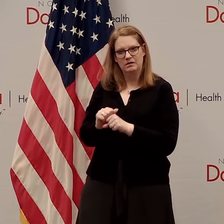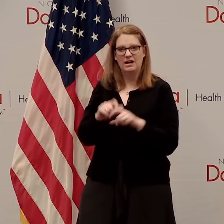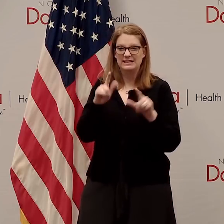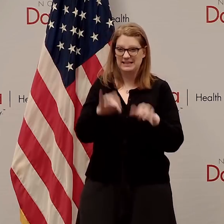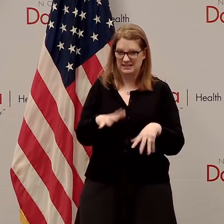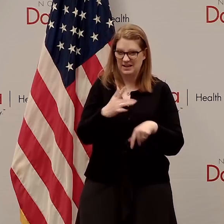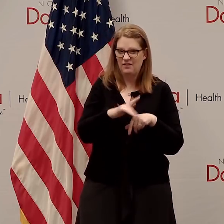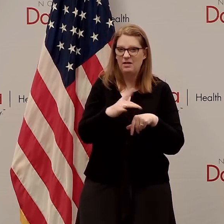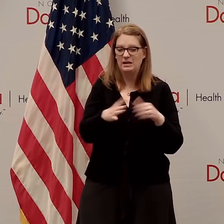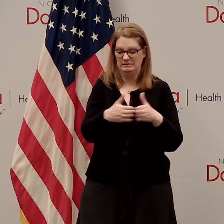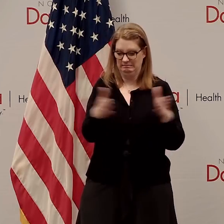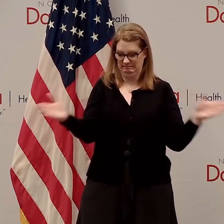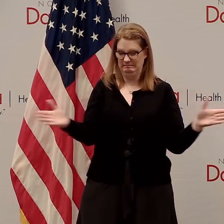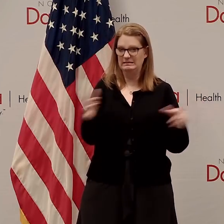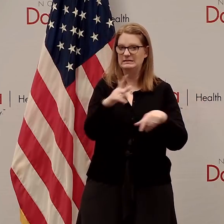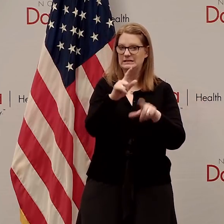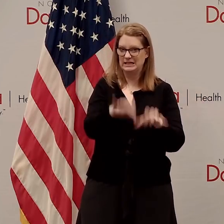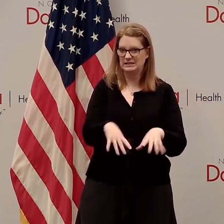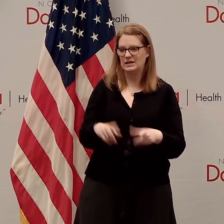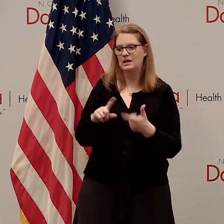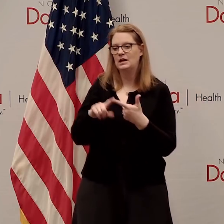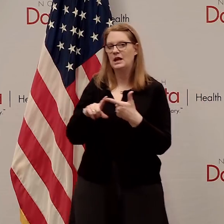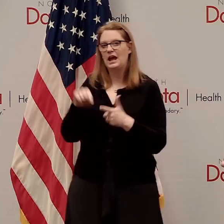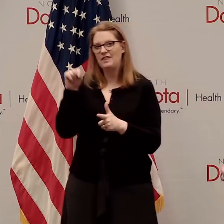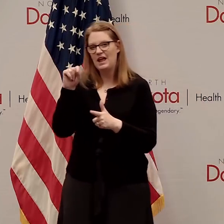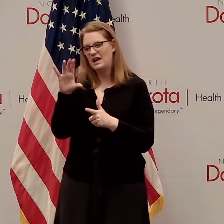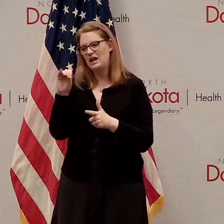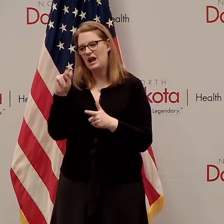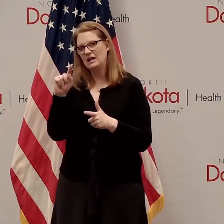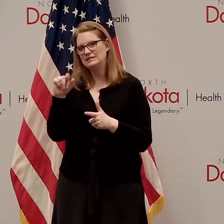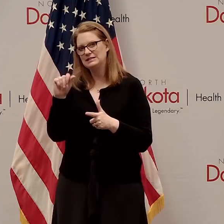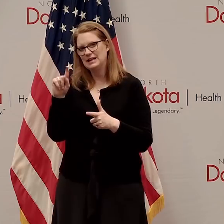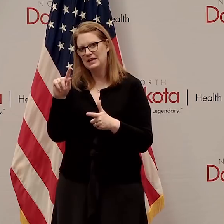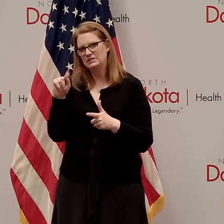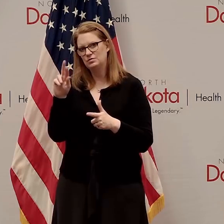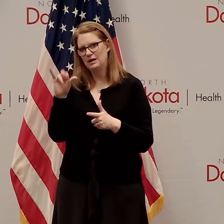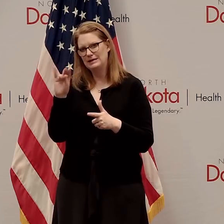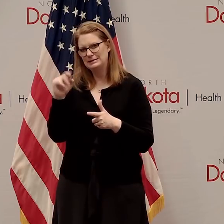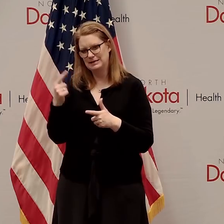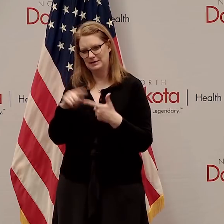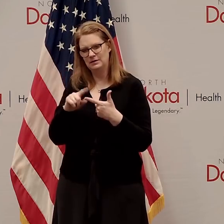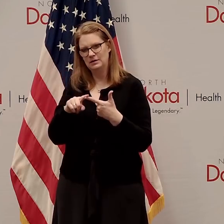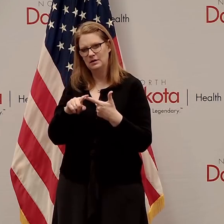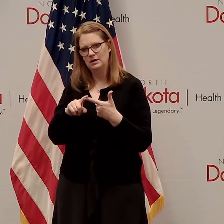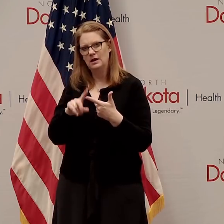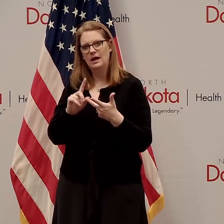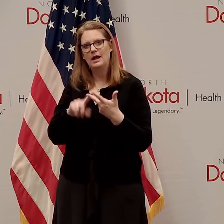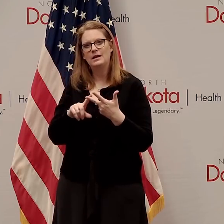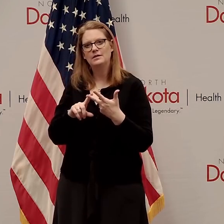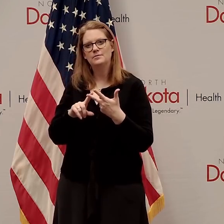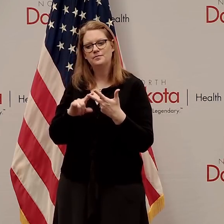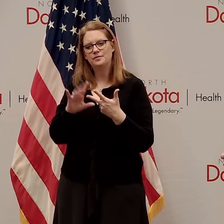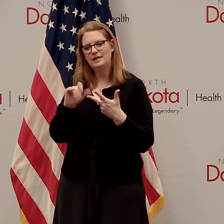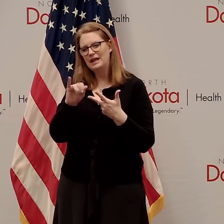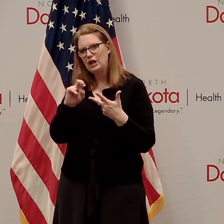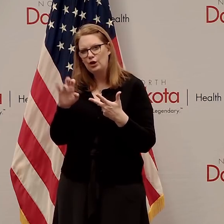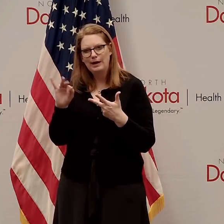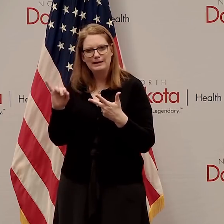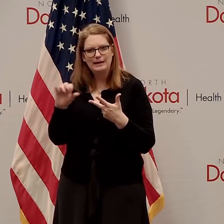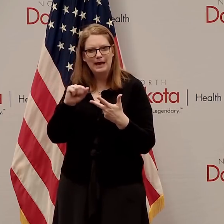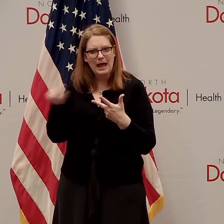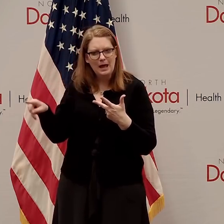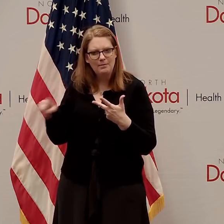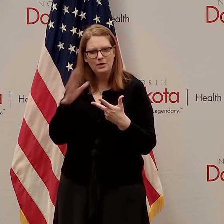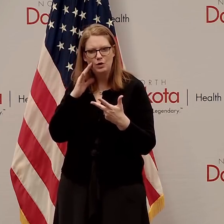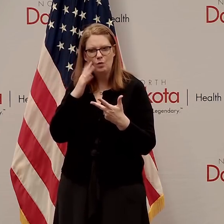capacity, dramatically expanding our contact tracing and the infrastructure that supports that, whether that's the Care19 app that we've asked